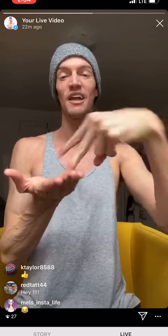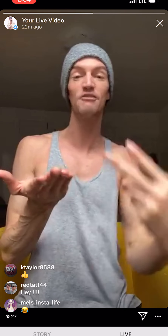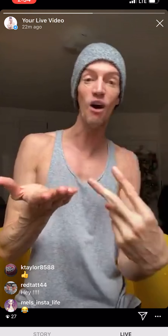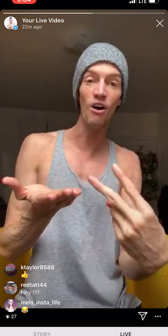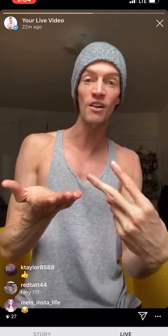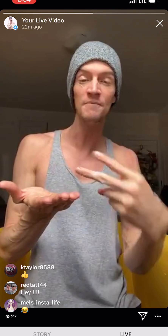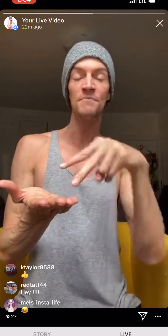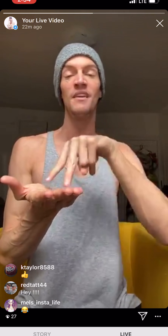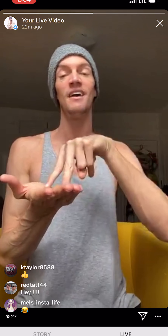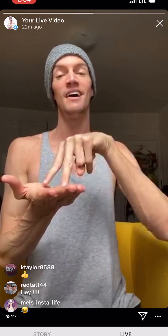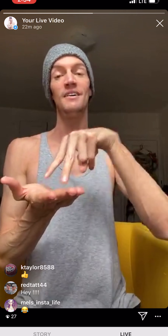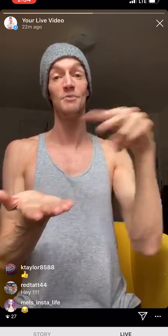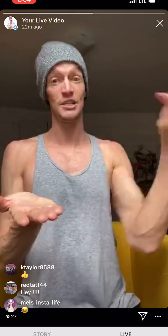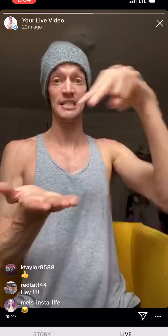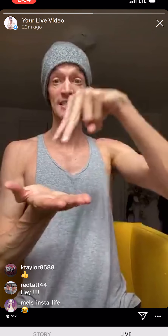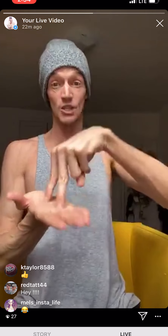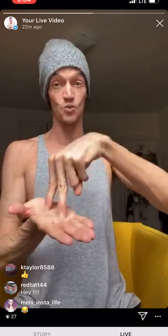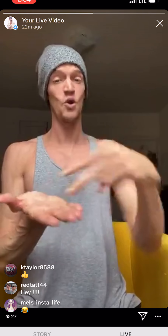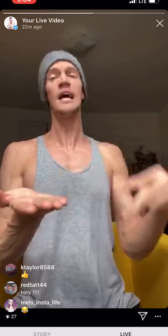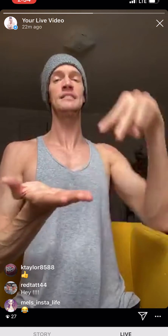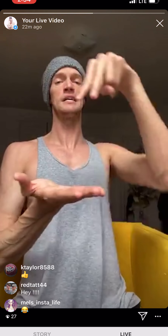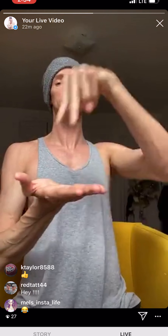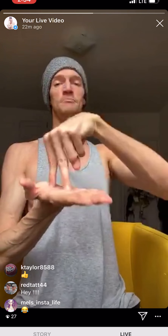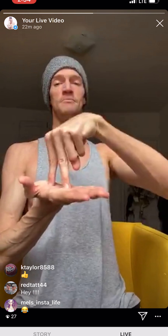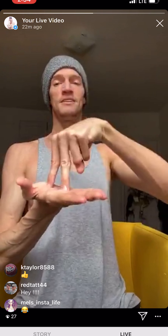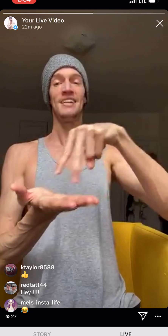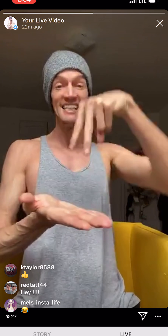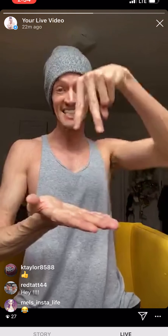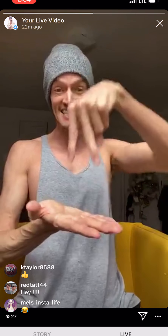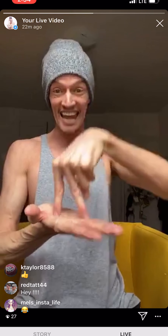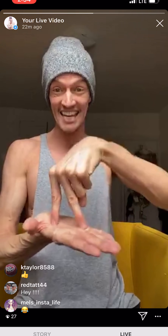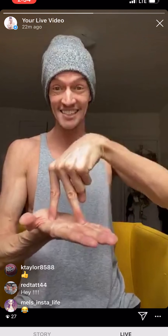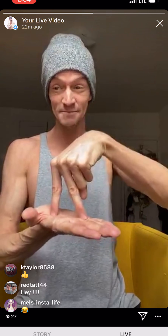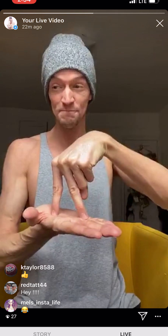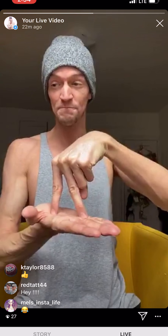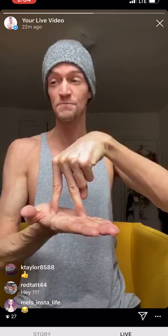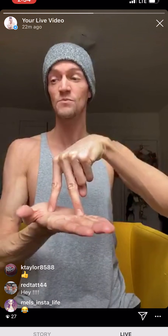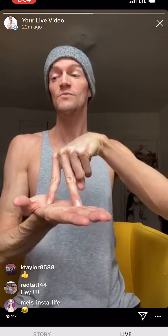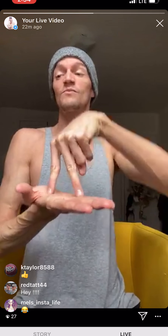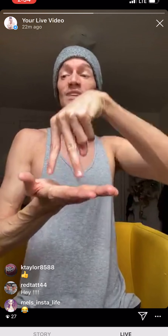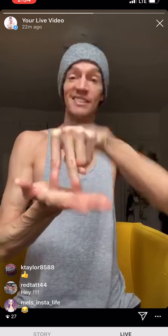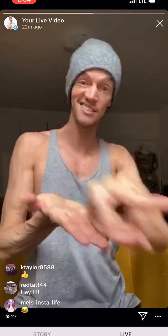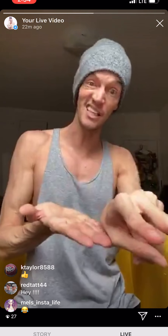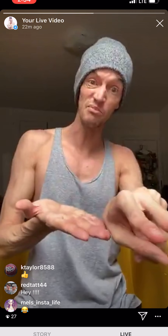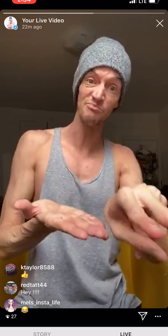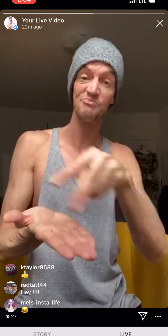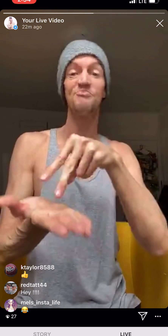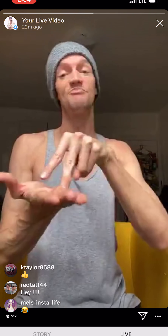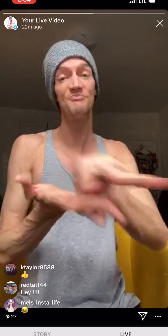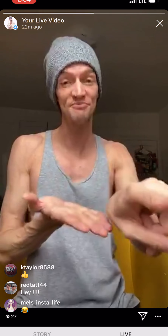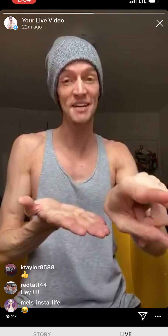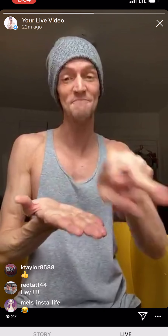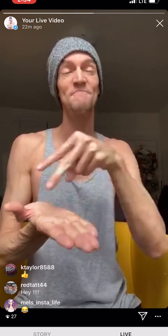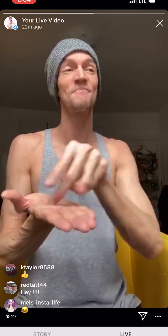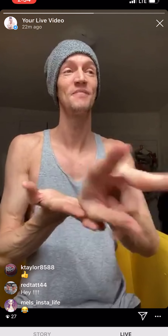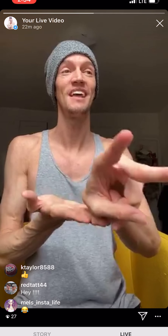fall, um, just to rise up, to stand, to slip. Yep. Um,